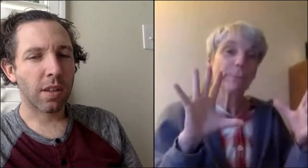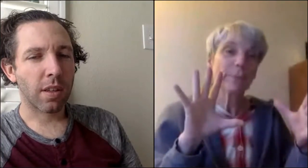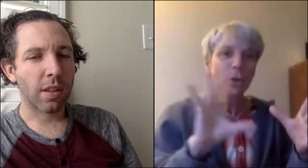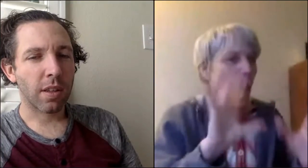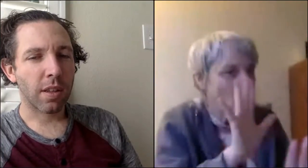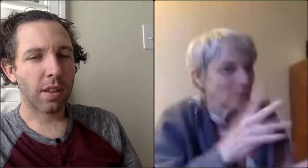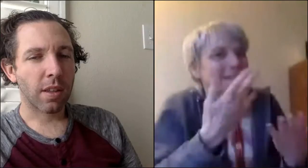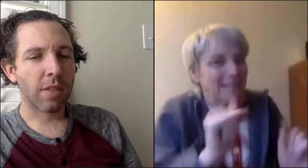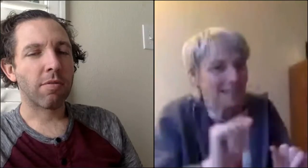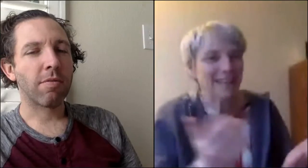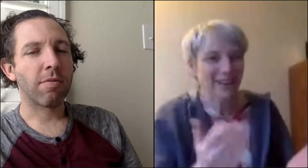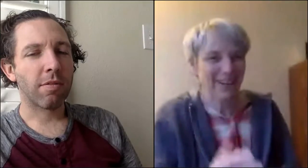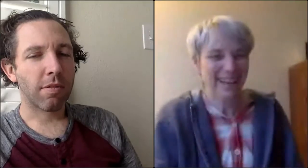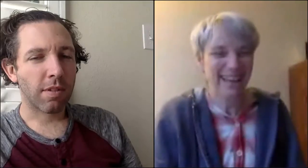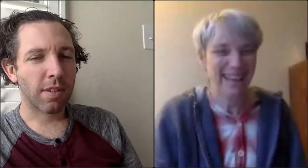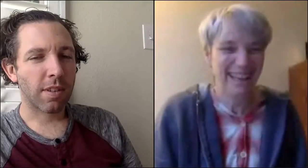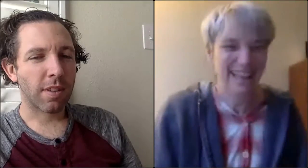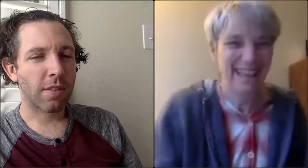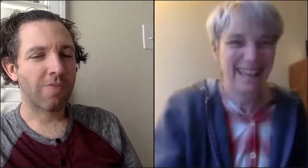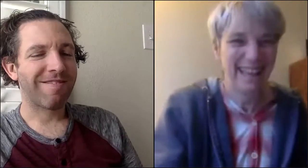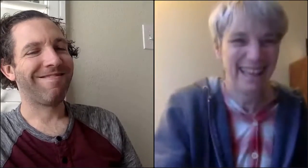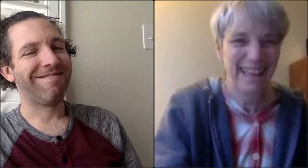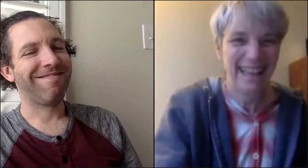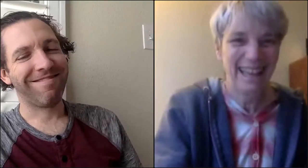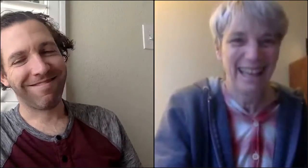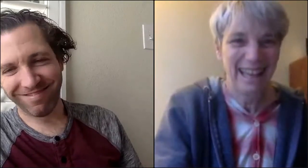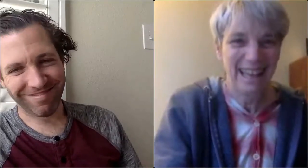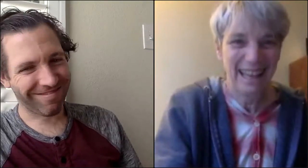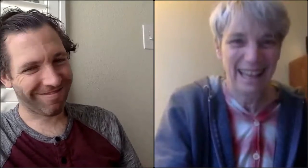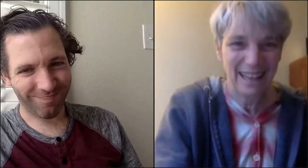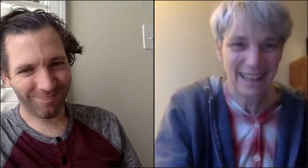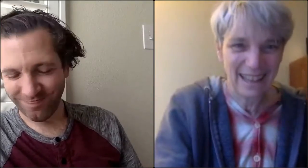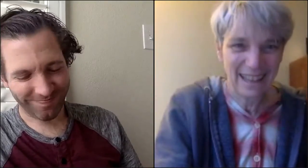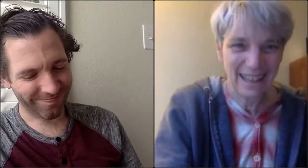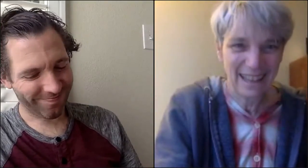Nicole said we did see them until we were brought to the breakout. Oh, okay, you did. Okay.